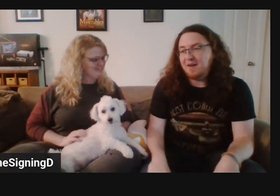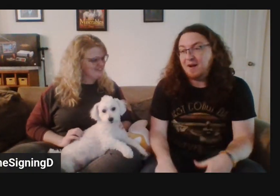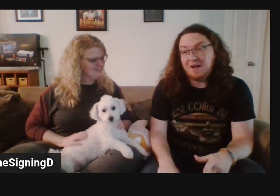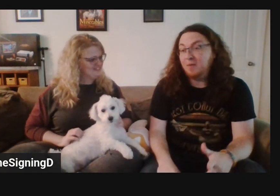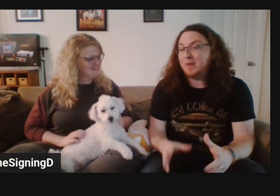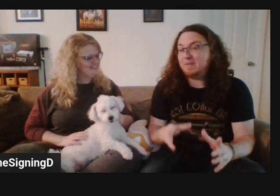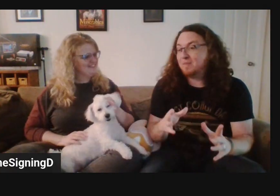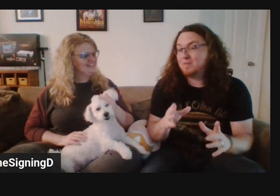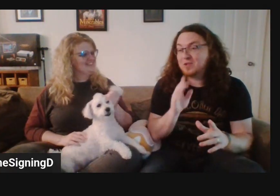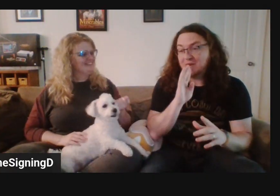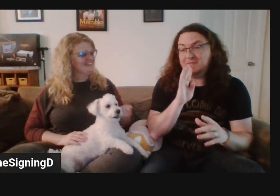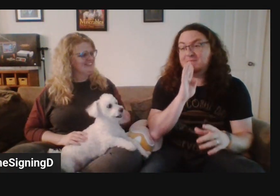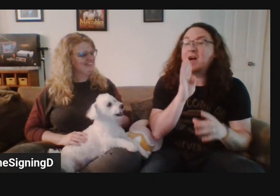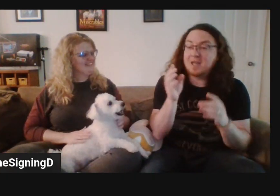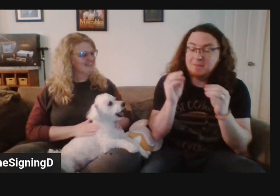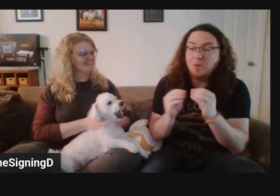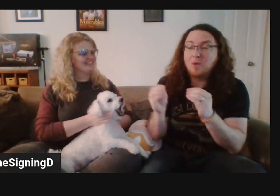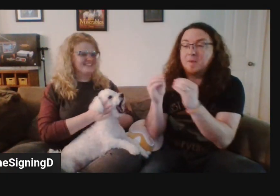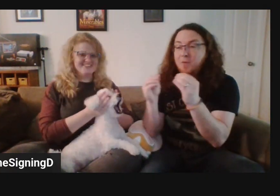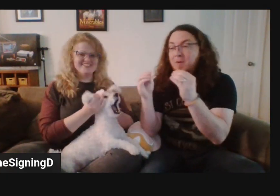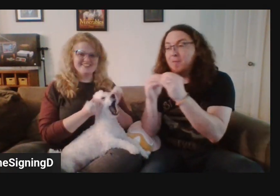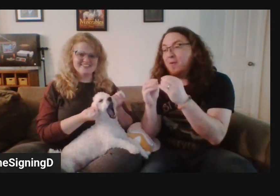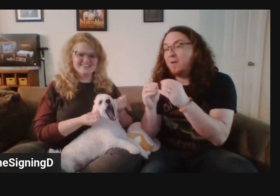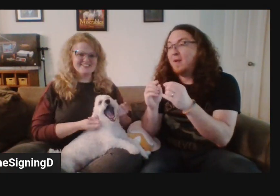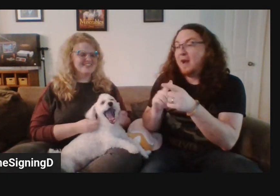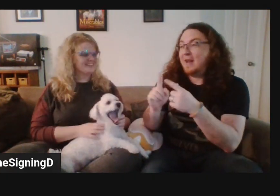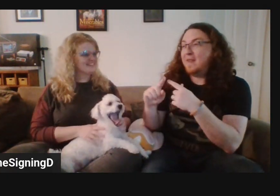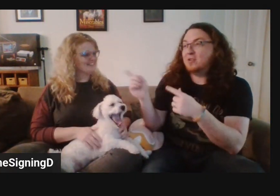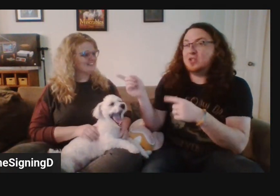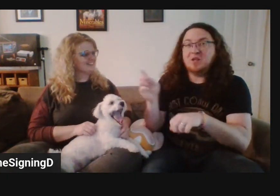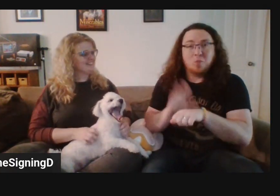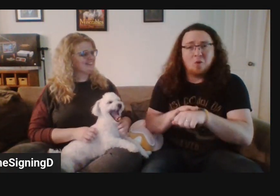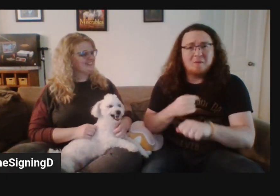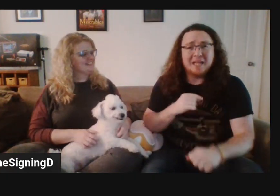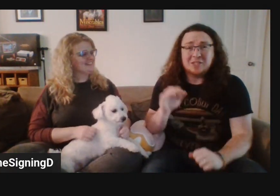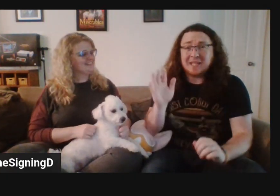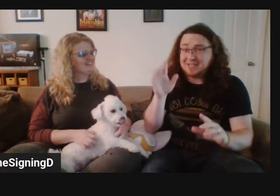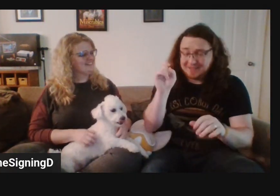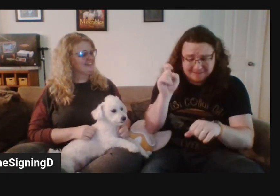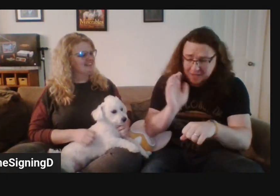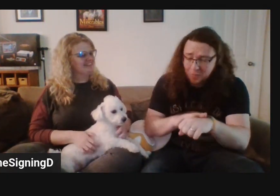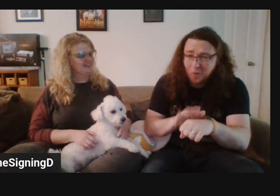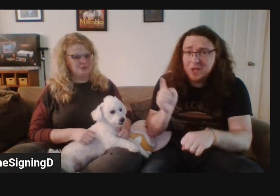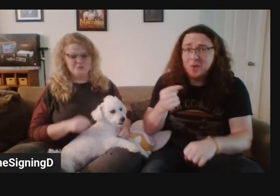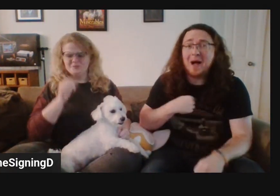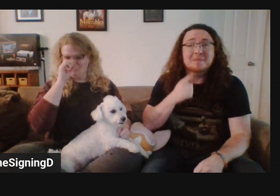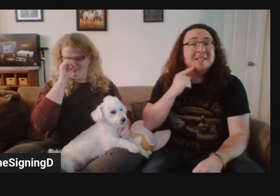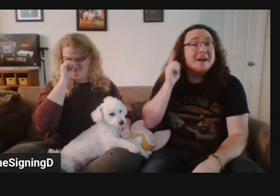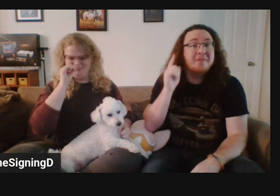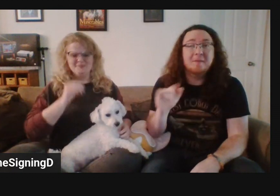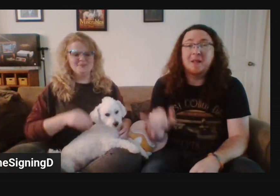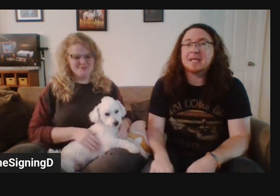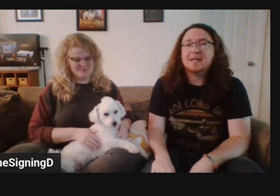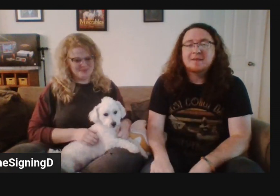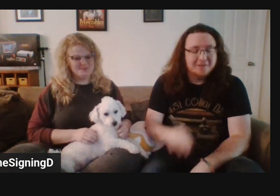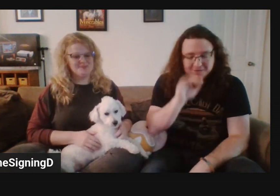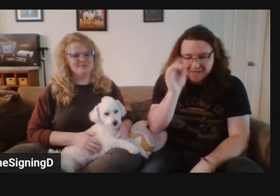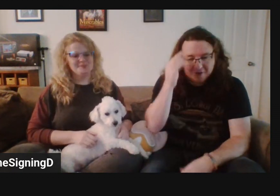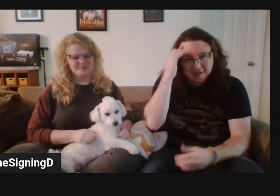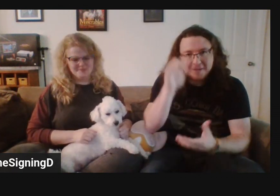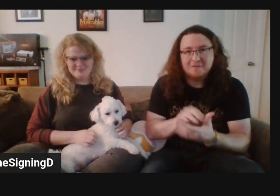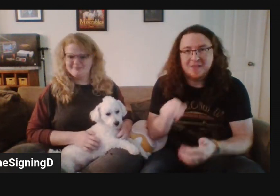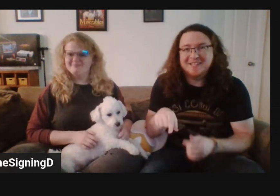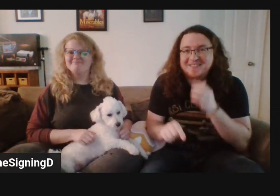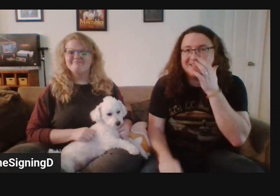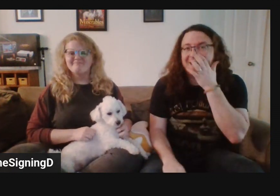and then we started talking more and more and more. And then she warned me. She's like, I just need to warn you, I'm deaf. And I'm like, you're